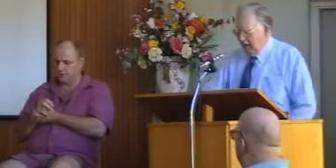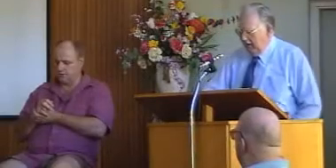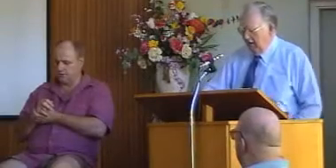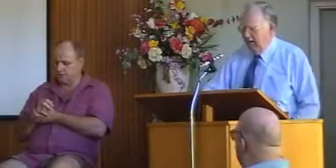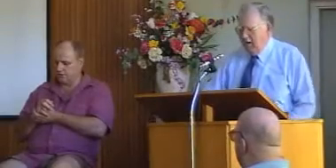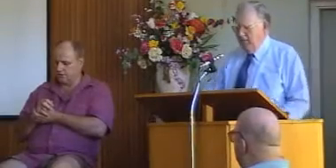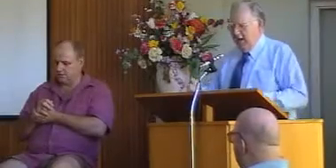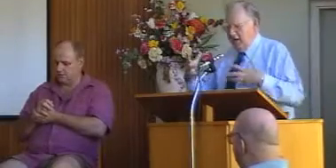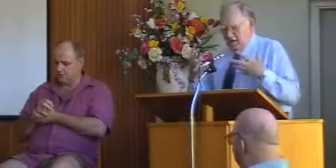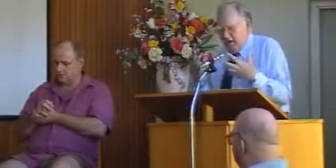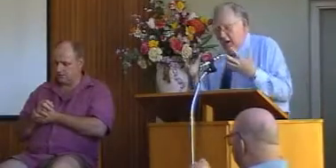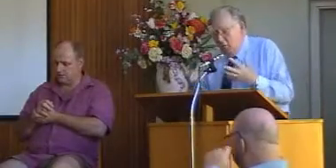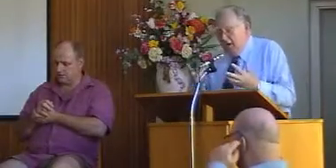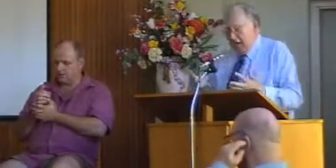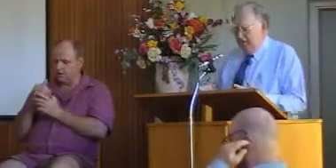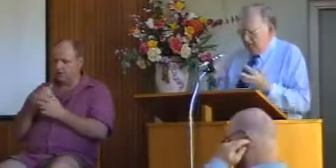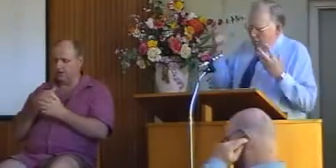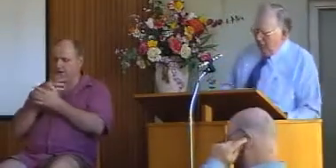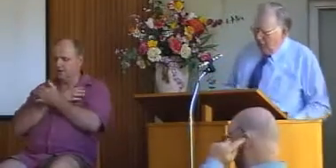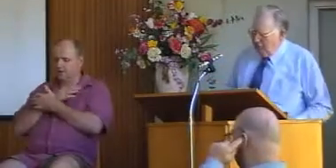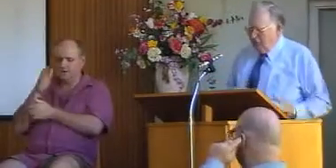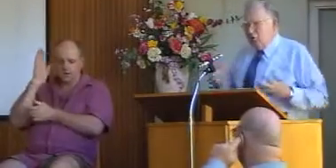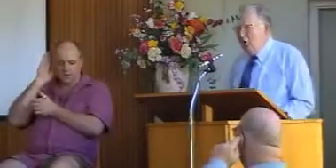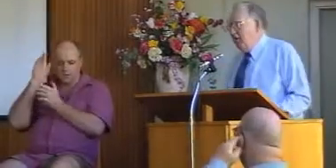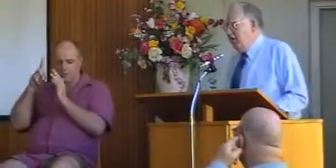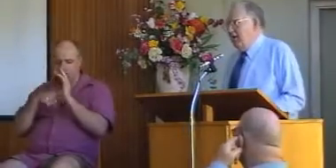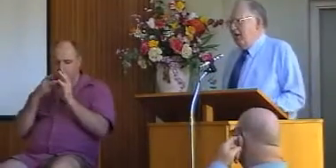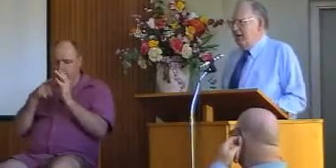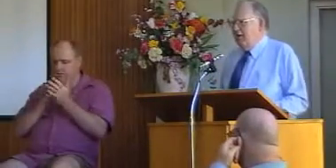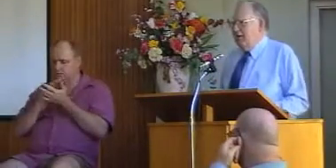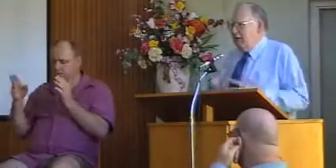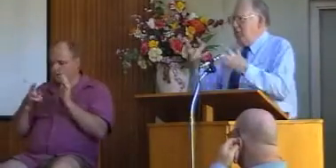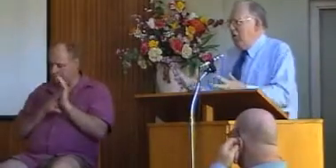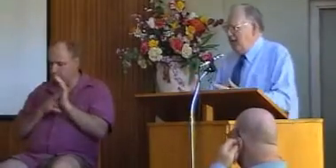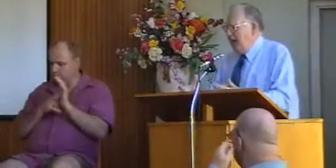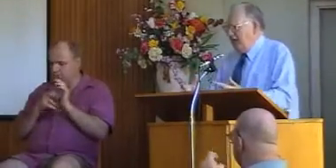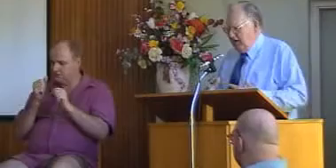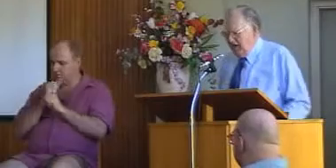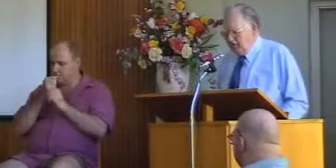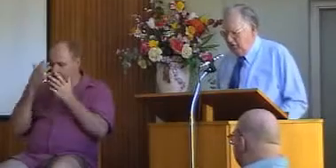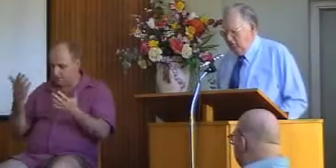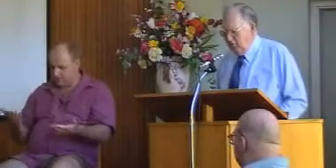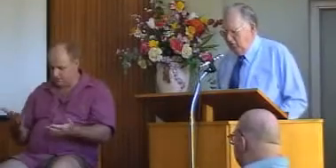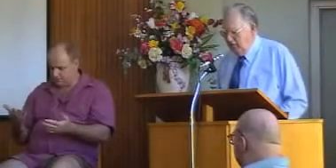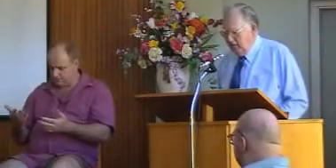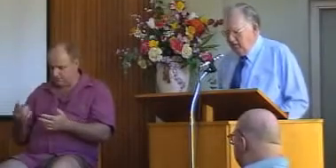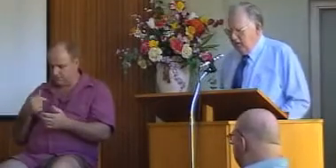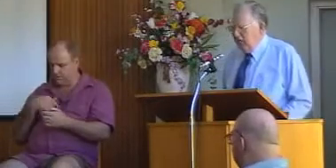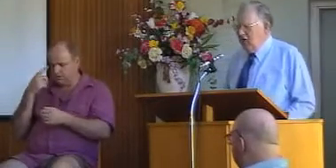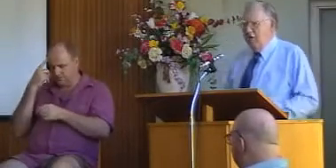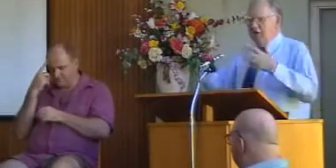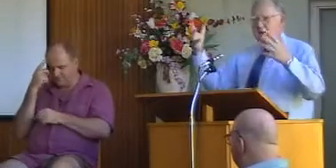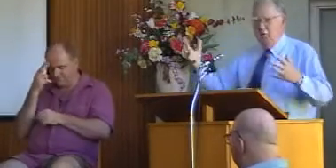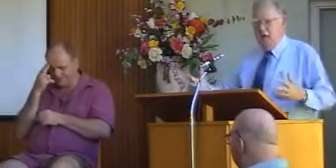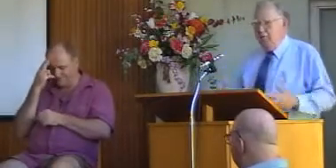and you hear about, and I wonder, what was it that John communicated and asked the Lord?